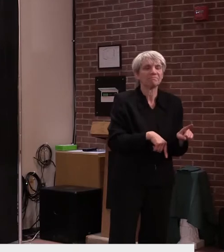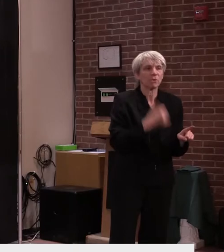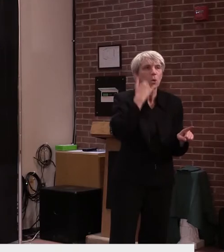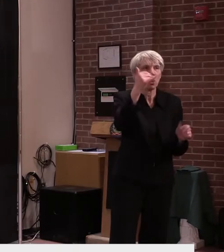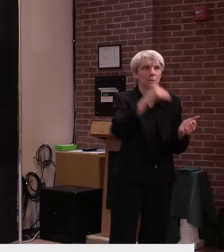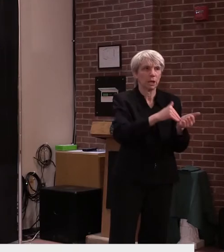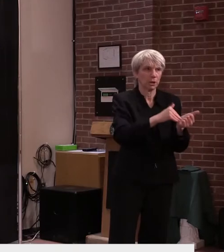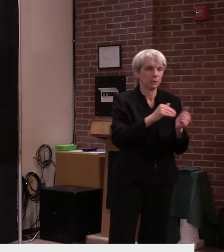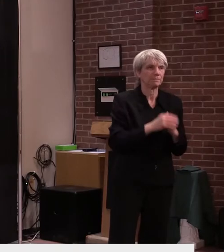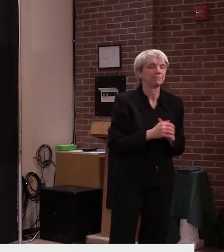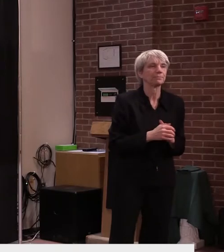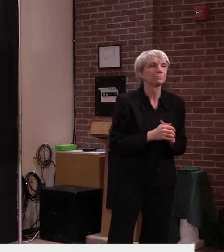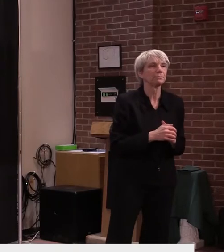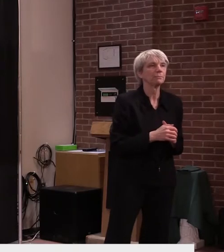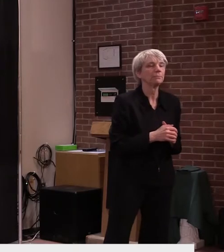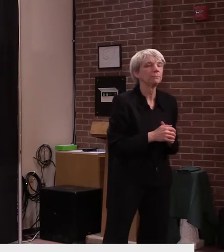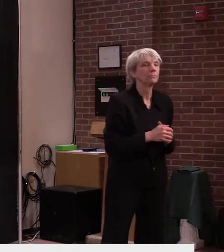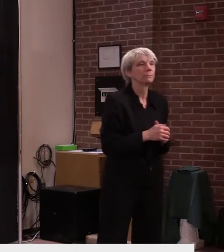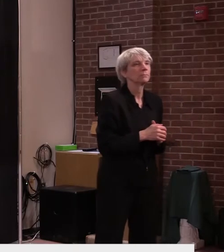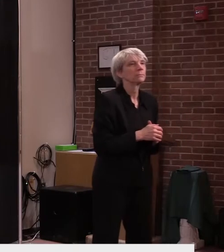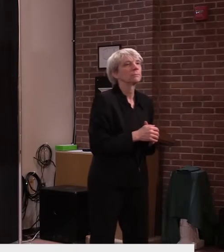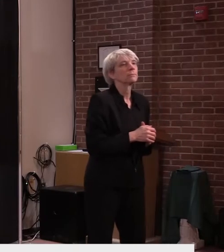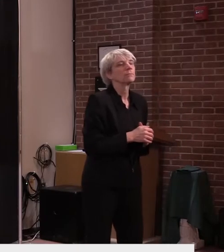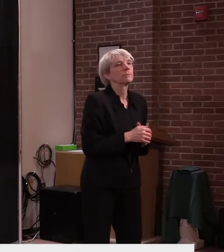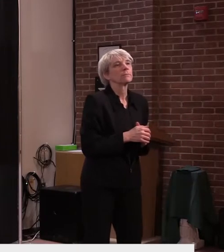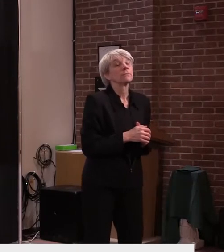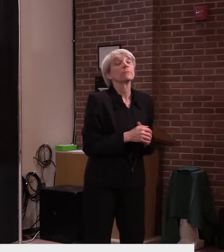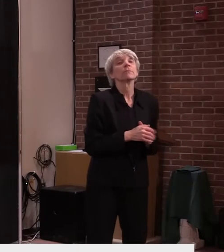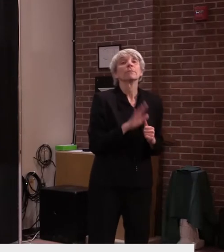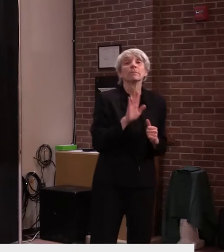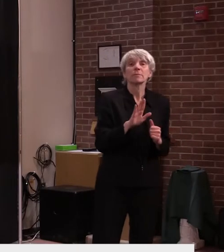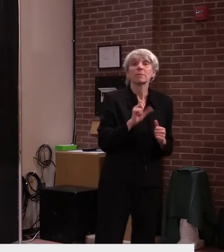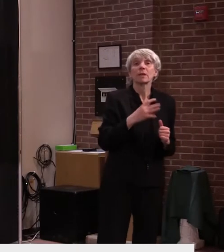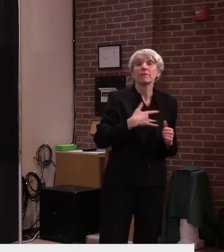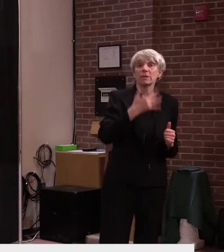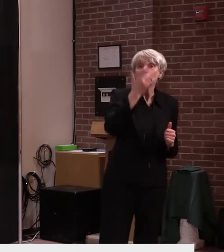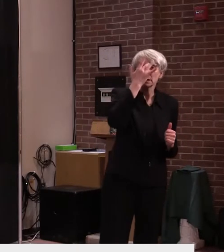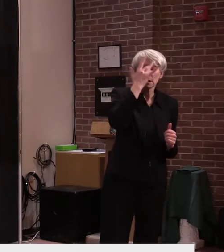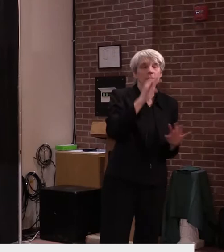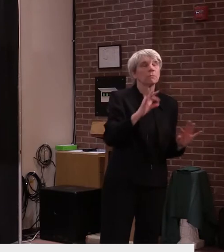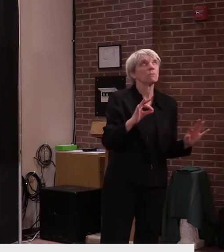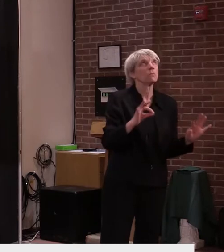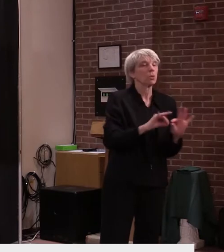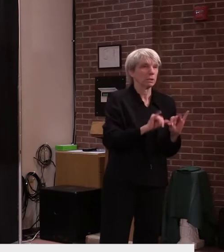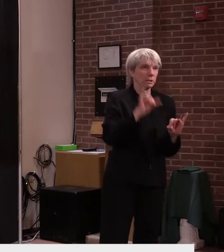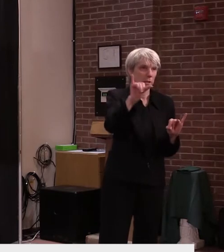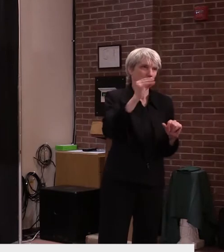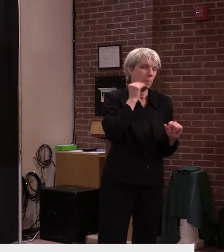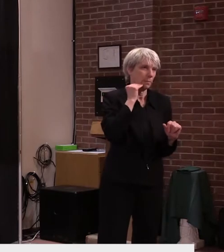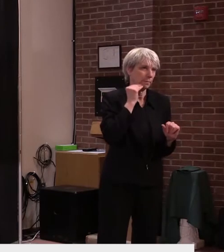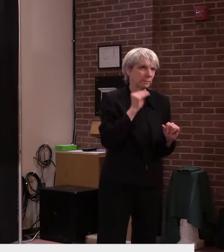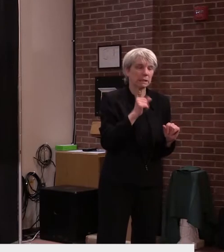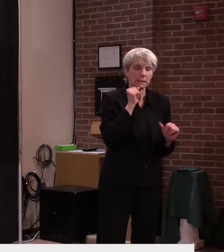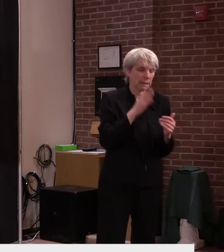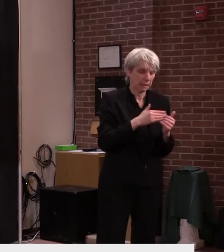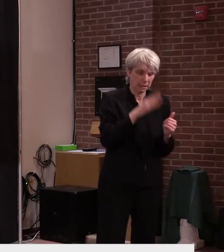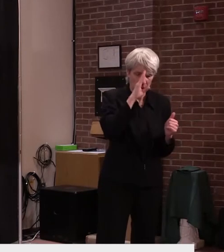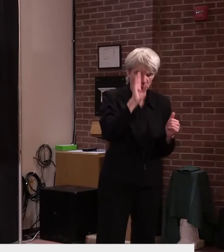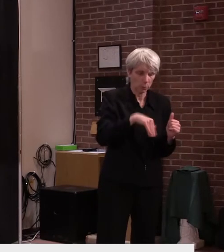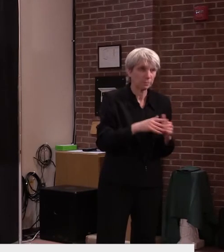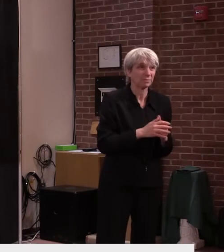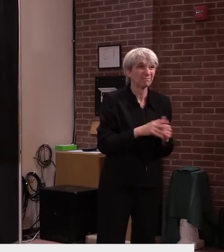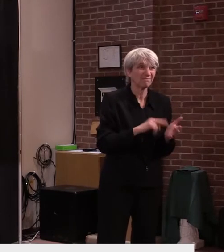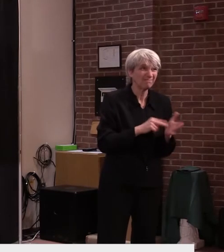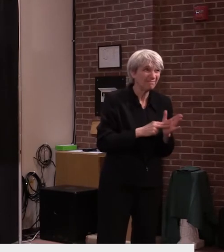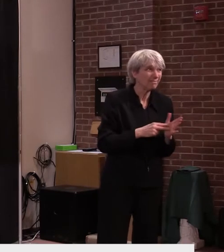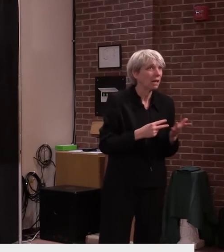I don't want to lose sight of the fact that staying home when sick is incredibly important. I know it's hard. It leads to school absences,